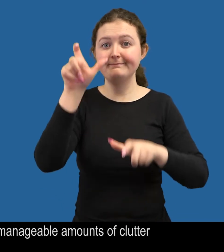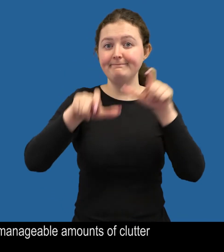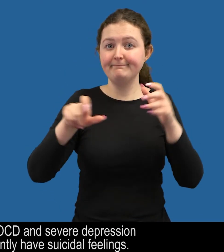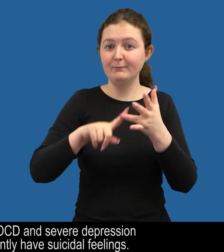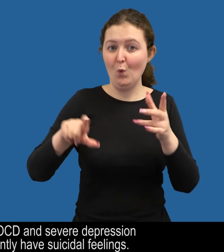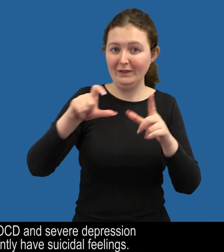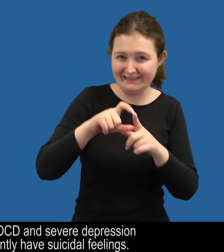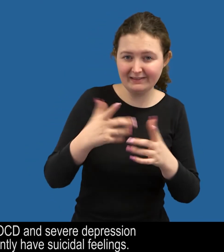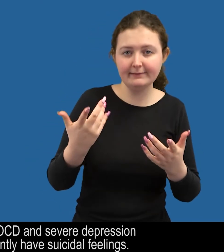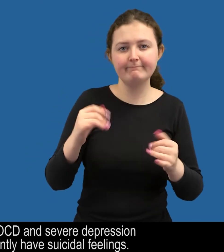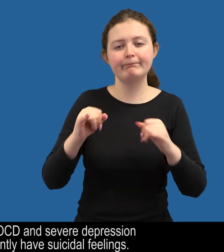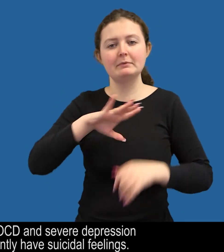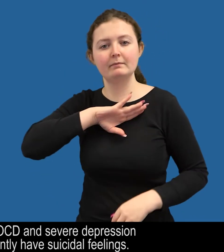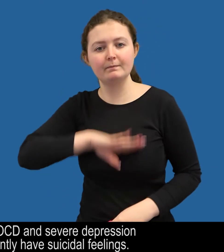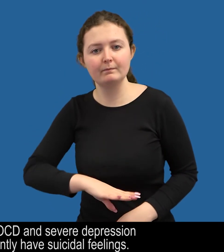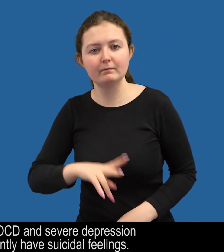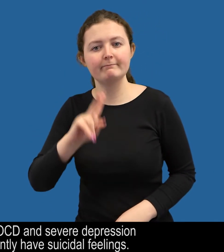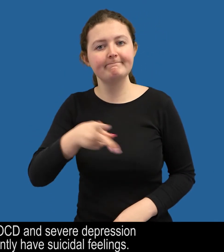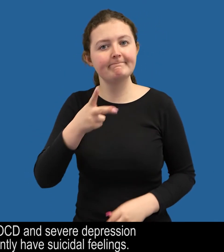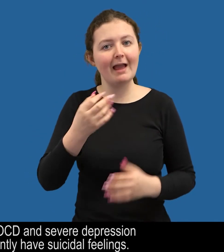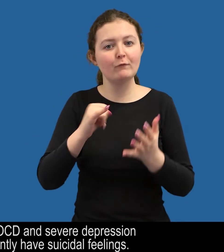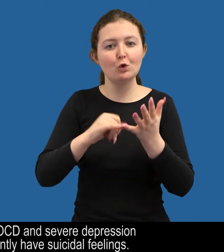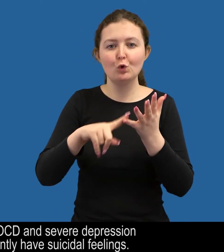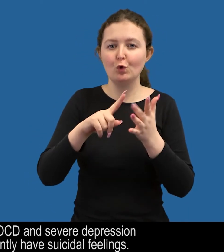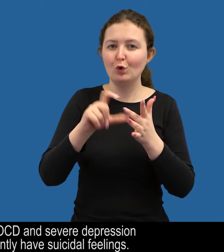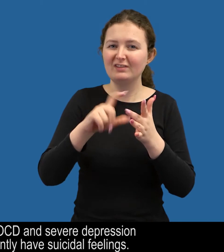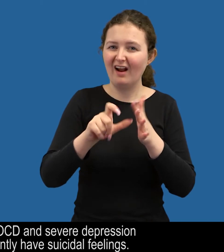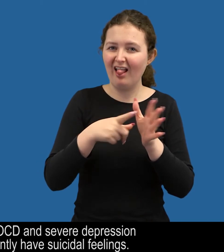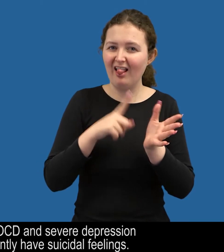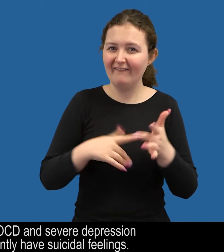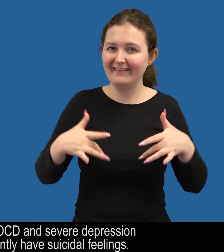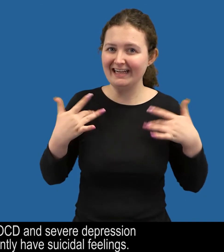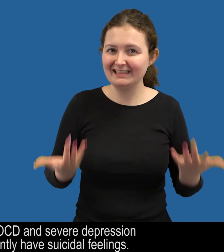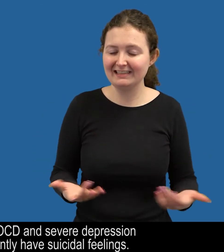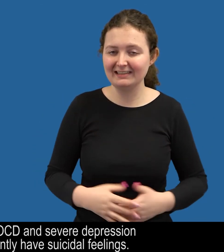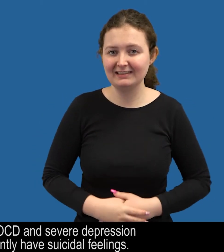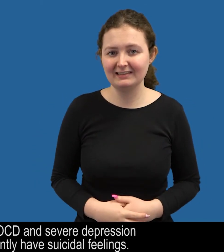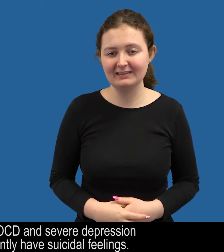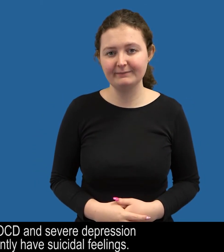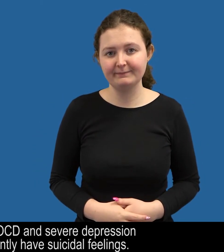clutter. People with OCD and severe depression also frequently have suicidal